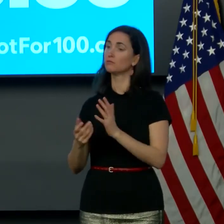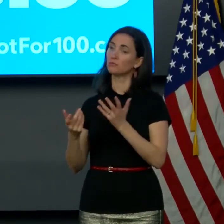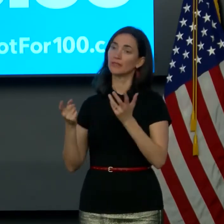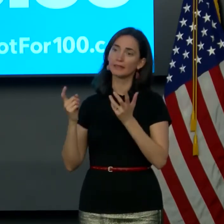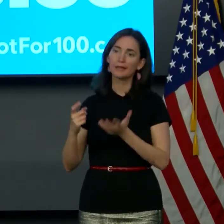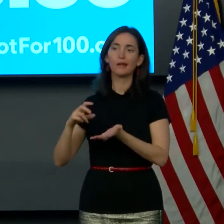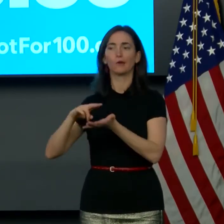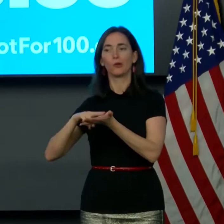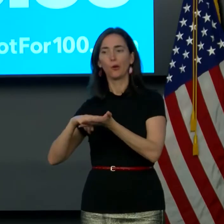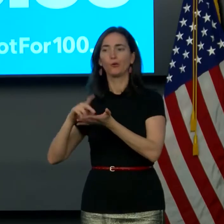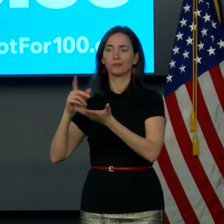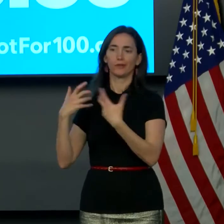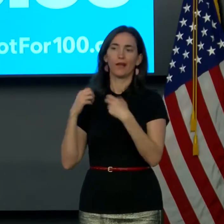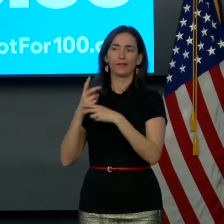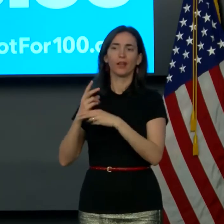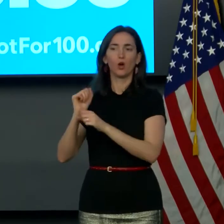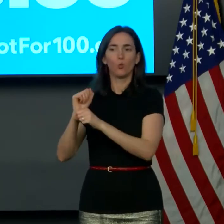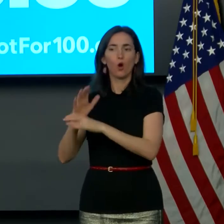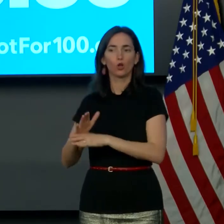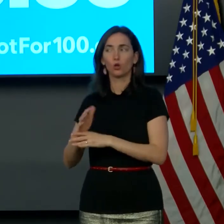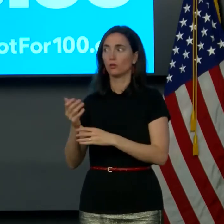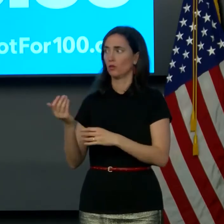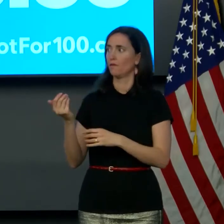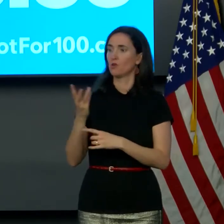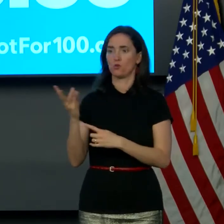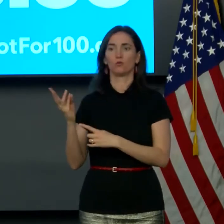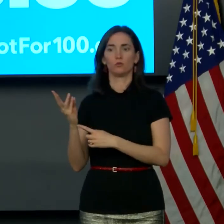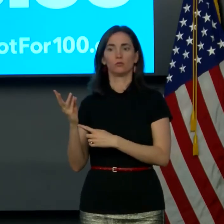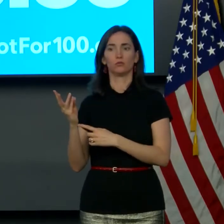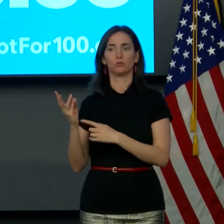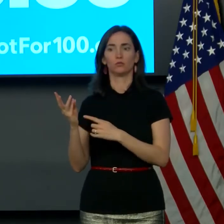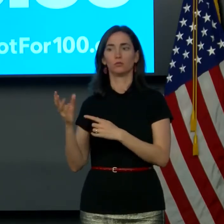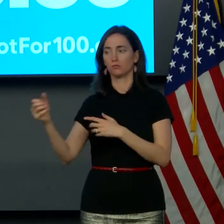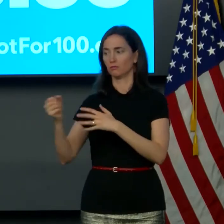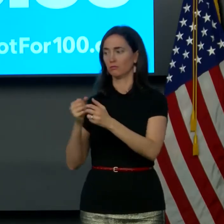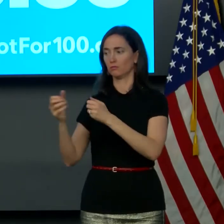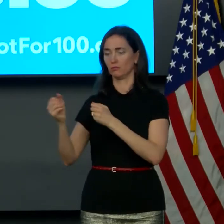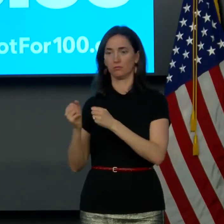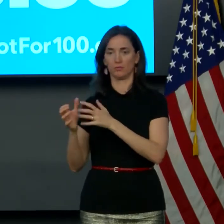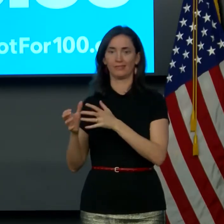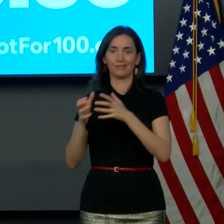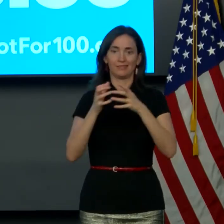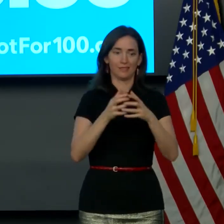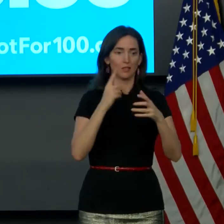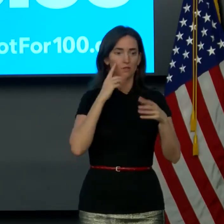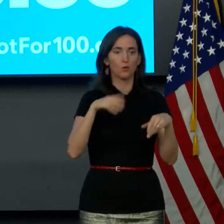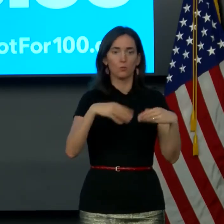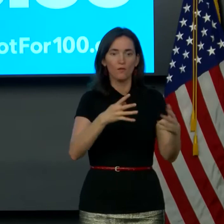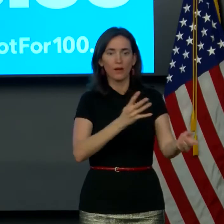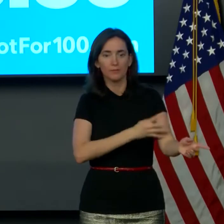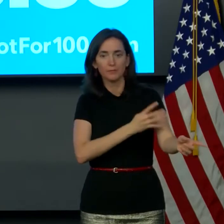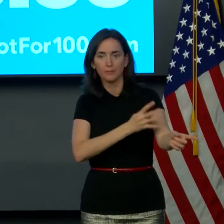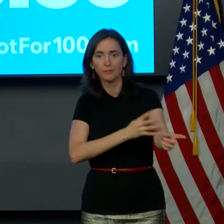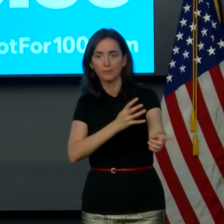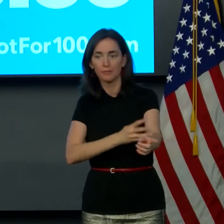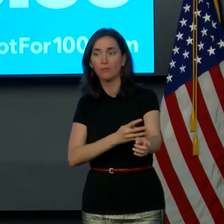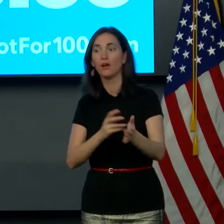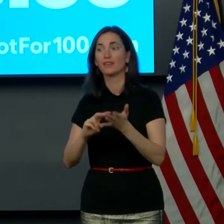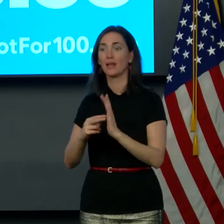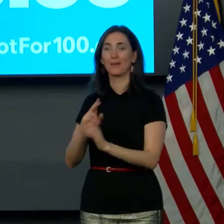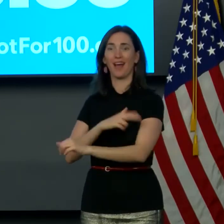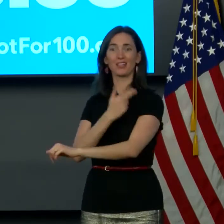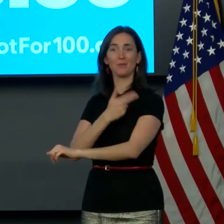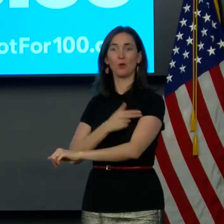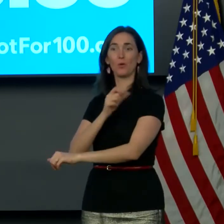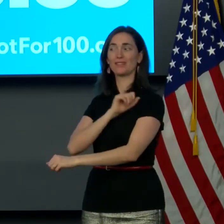monoclonal antibodies, and that is having an impact on the staffing at beds. And so we continue to try